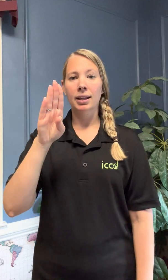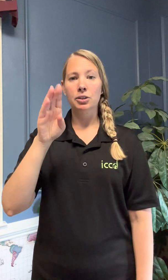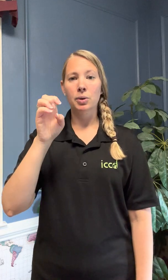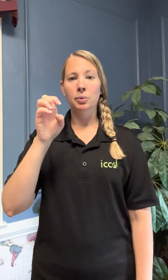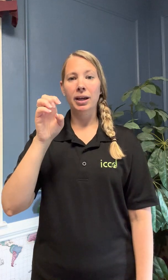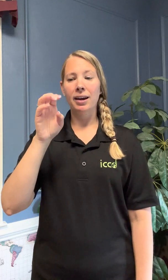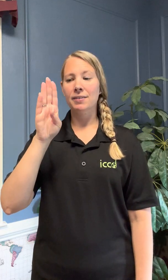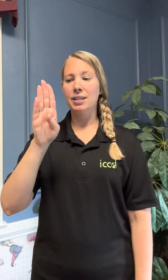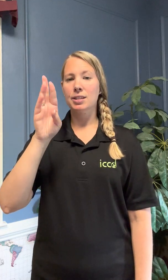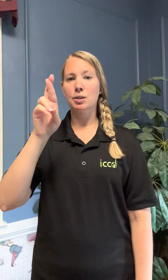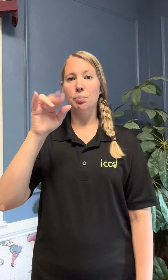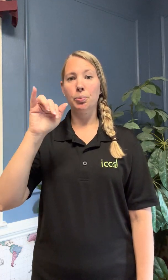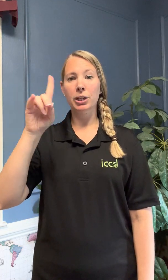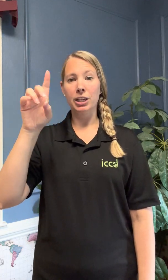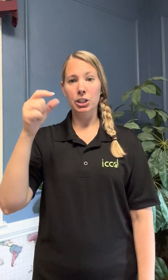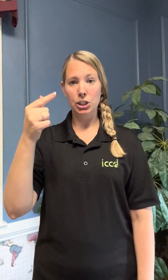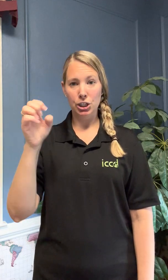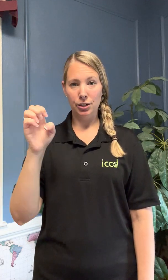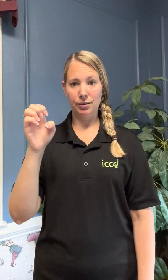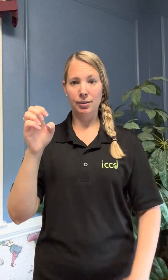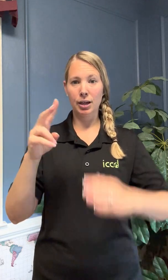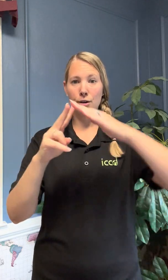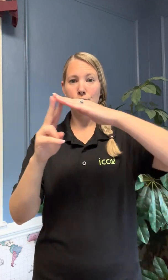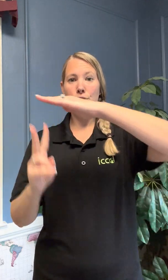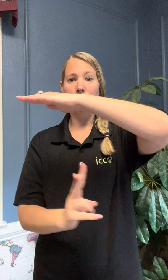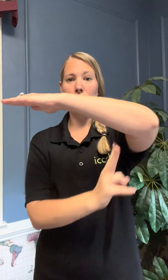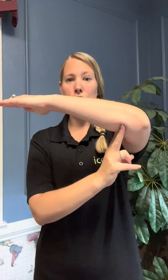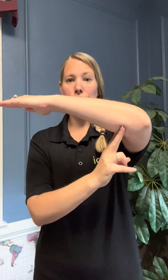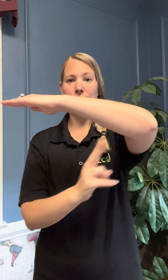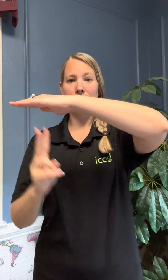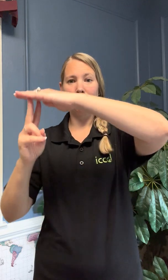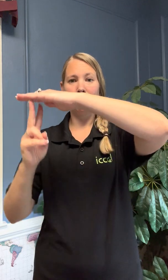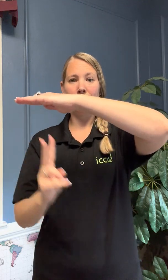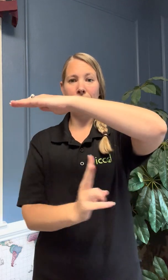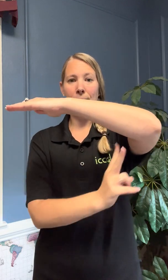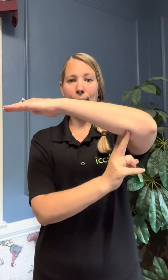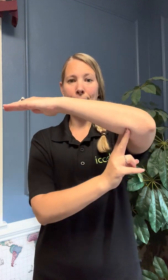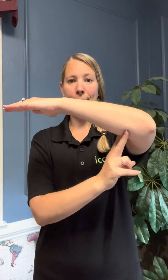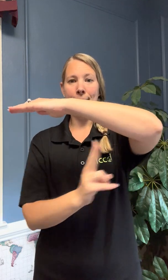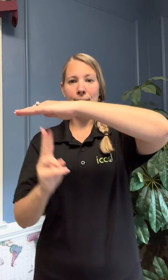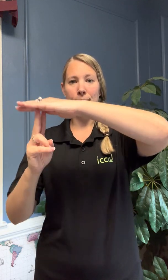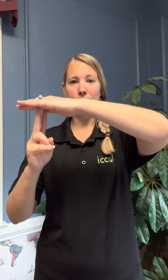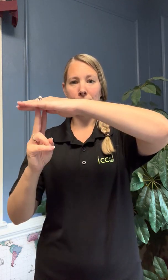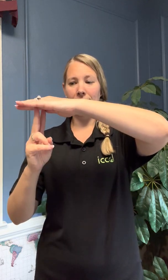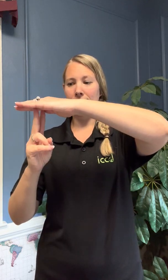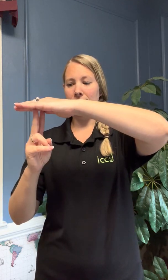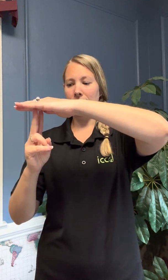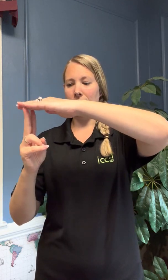Next word we have is bridge, bridge. like the